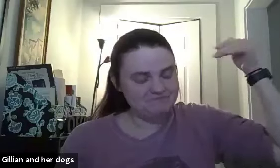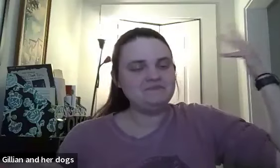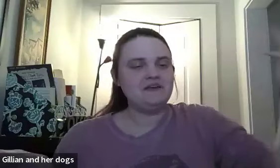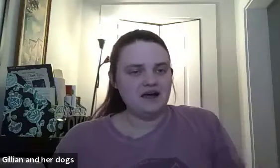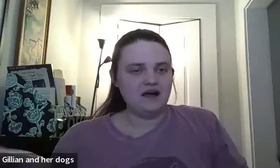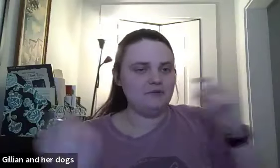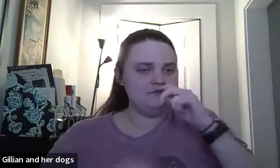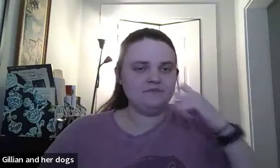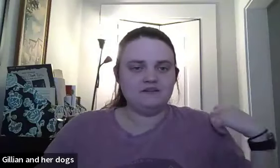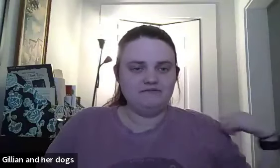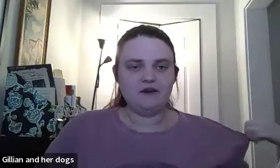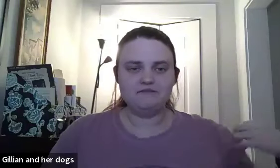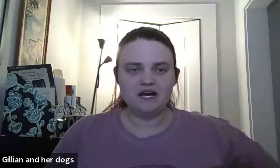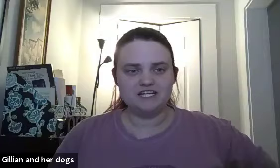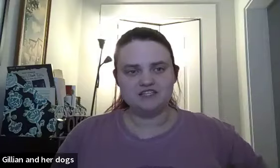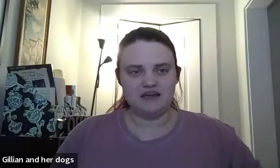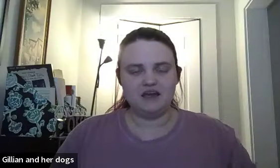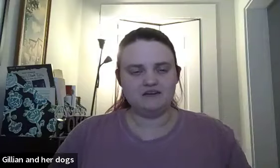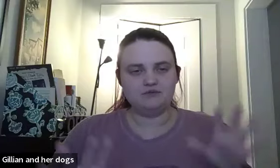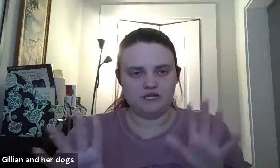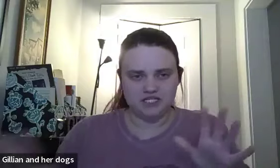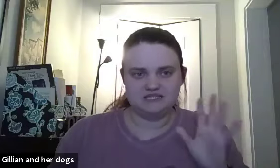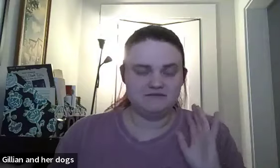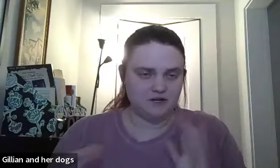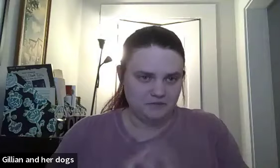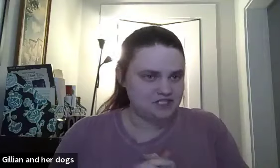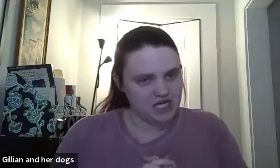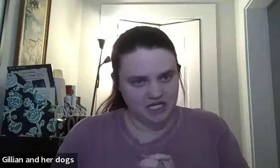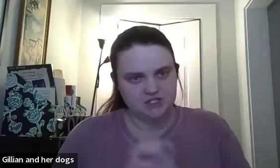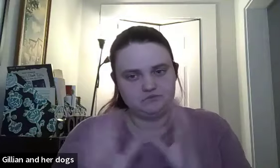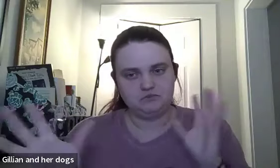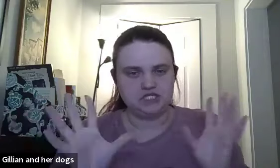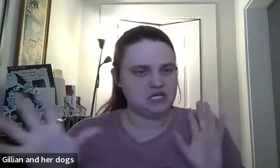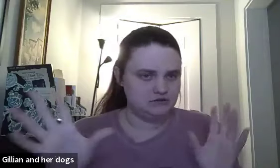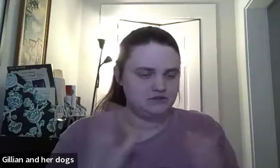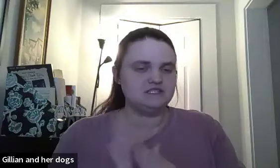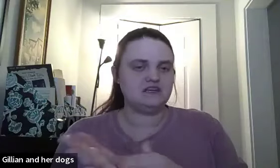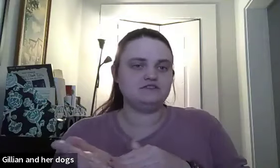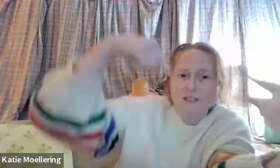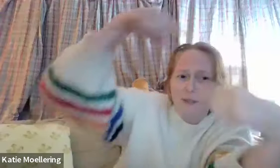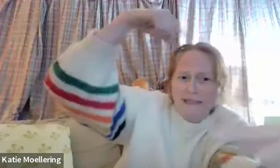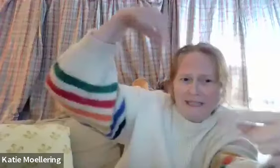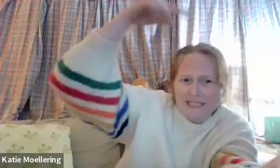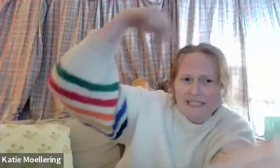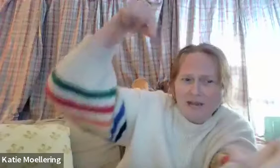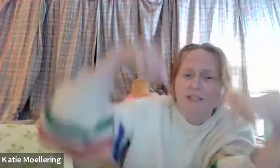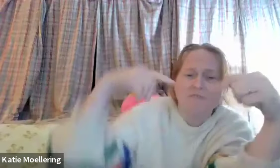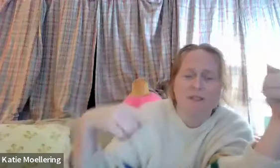one. Very much like kind of regions can very much change which signs you use. If I and was stuff. doing this, I would confuse